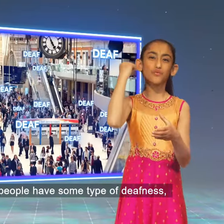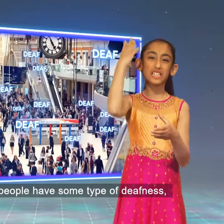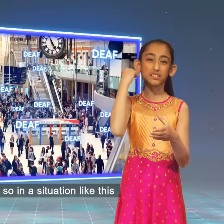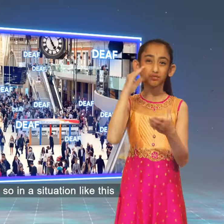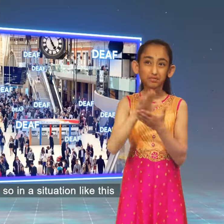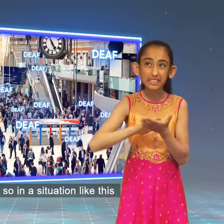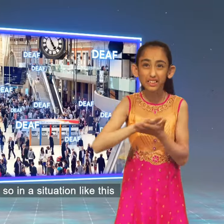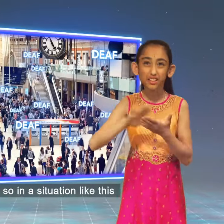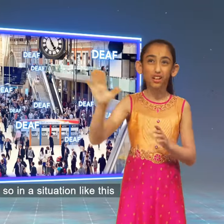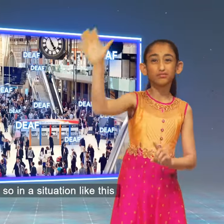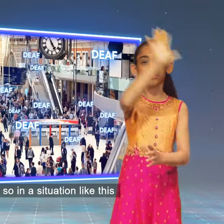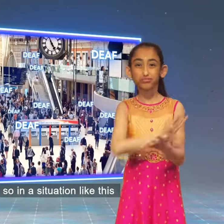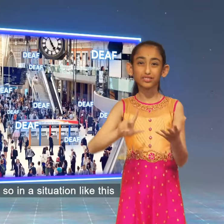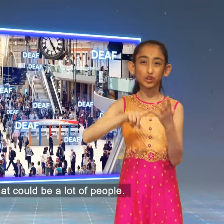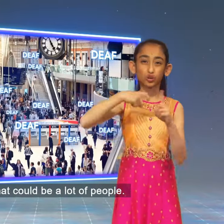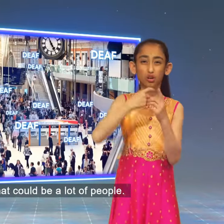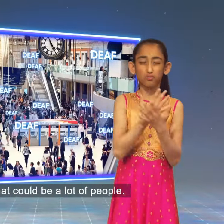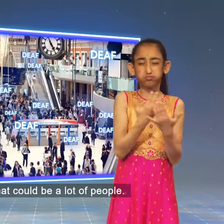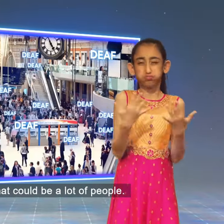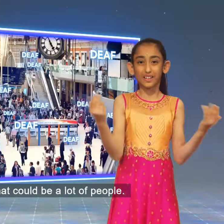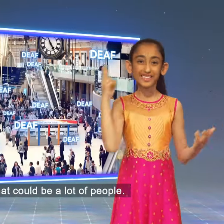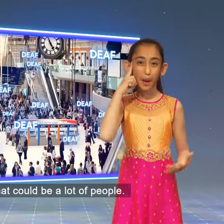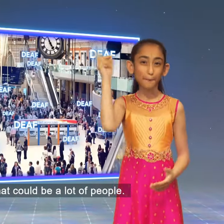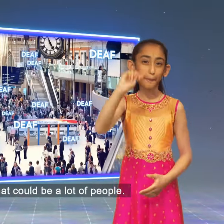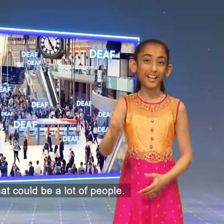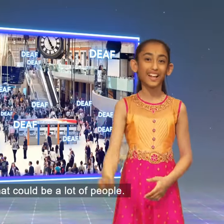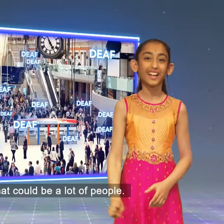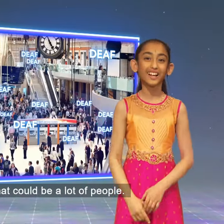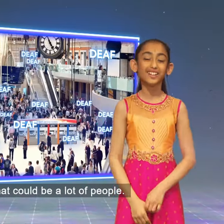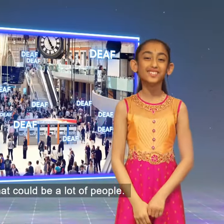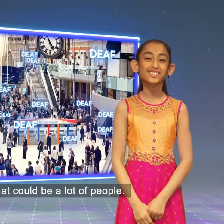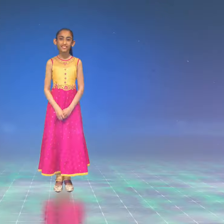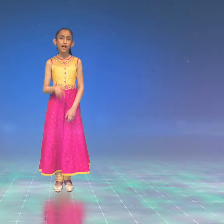deafness. So in a situation like this, that could be a lot of people.